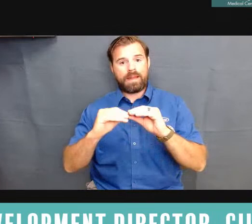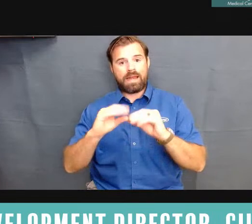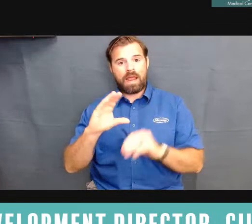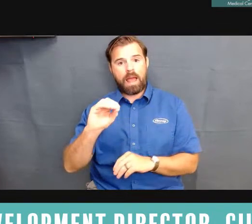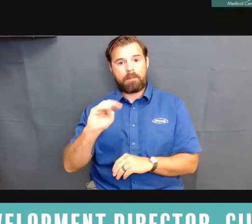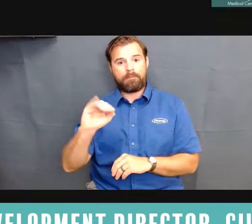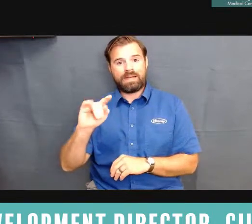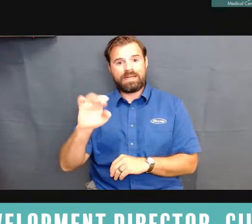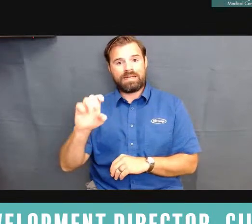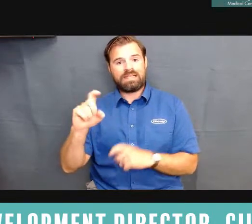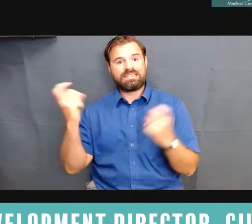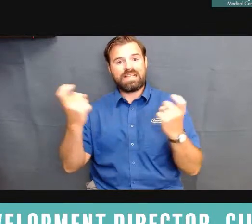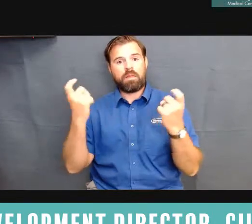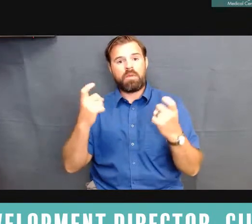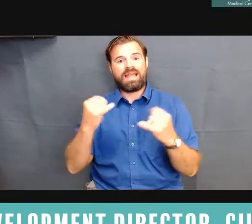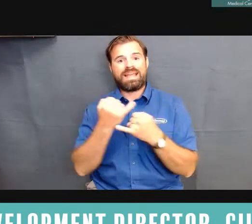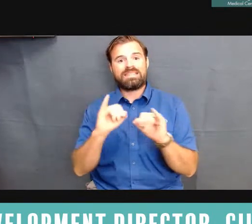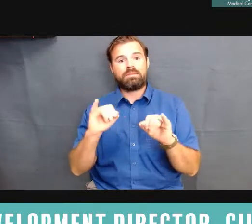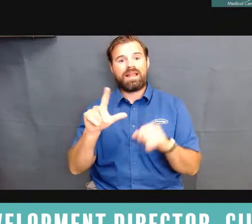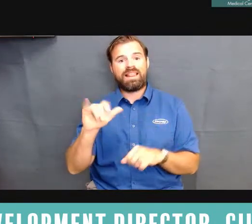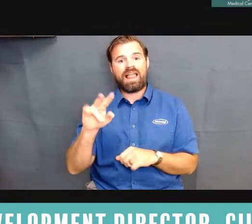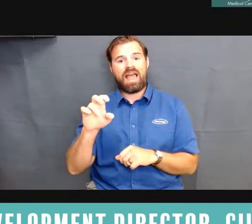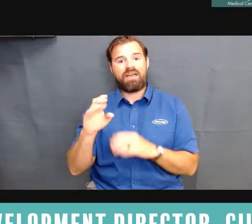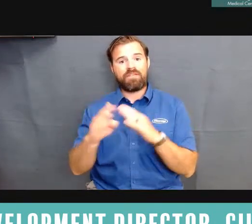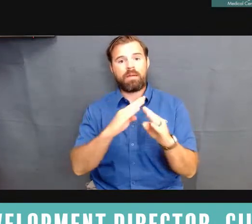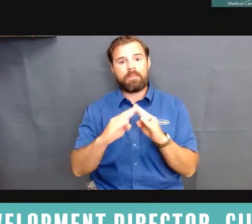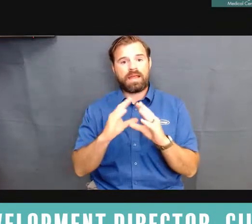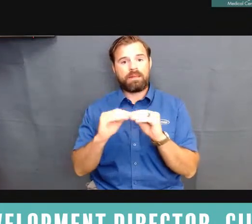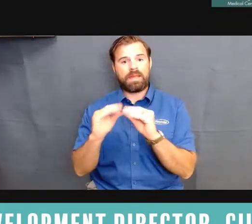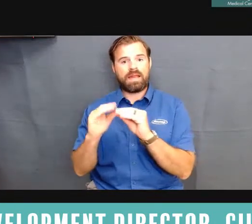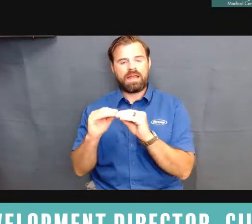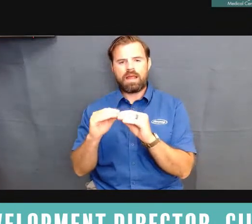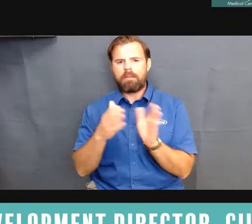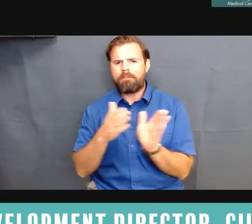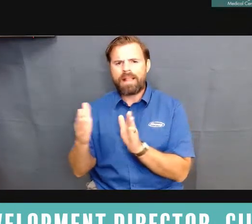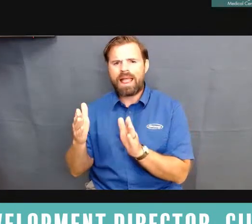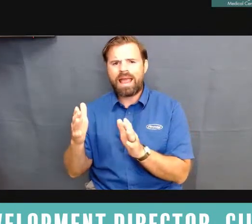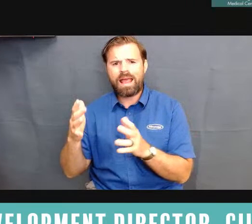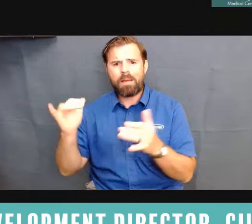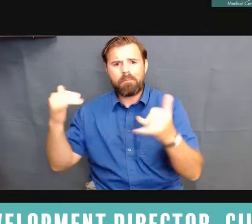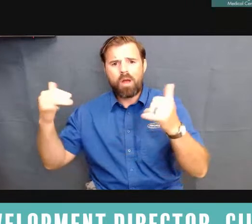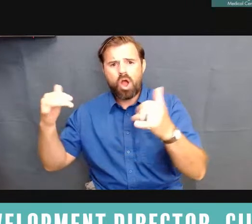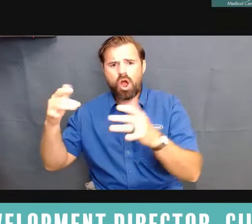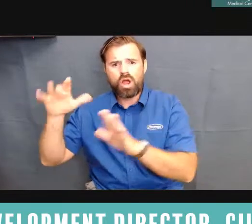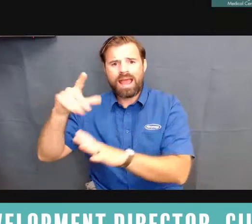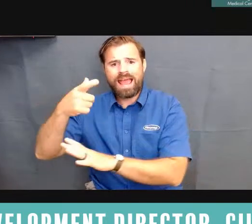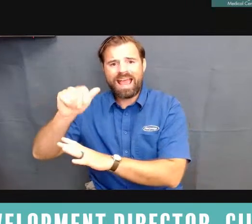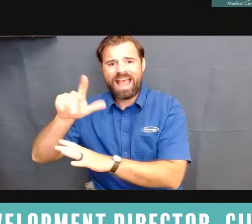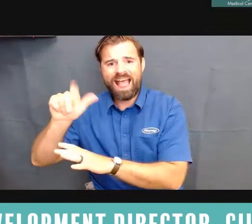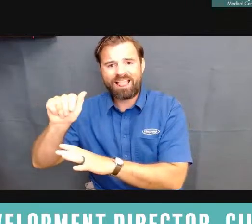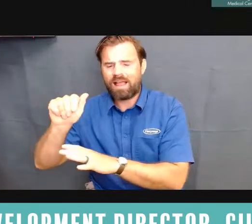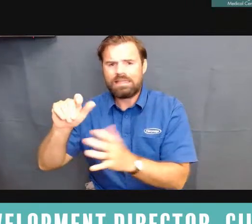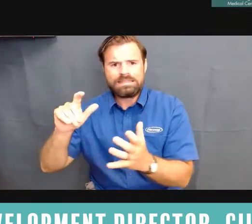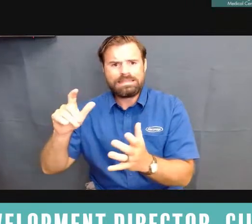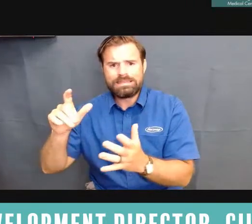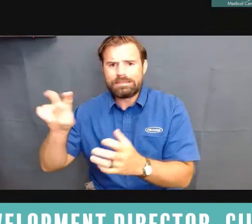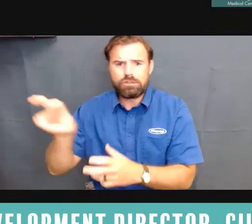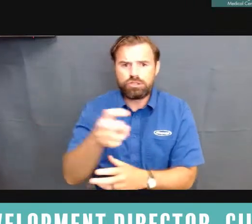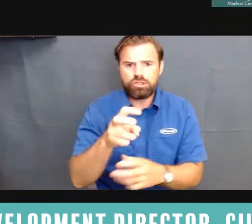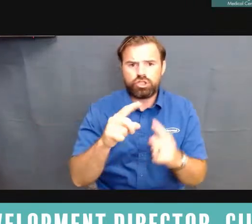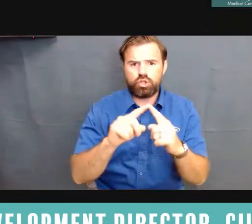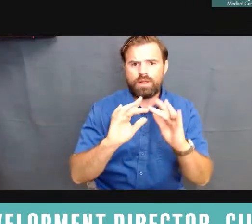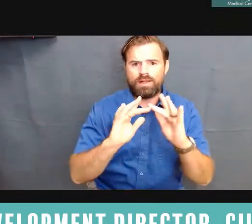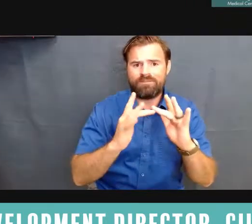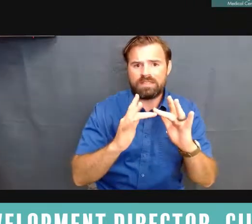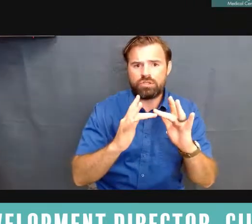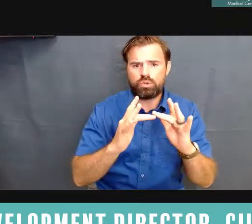our Celebrating Independence Live committee. We went from a planned gala to this virtual event in a matter of weeks. And they were so